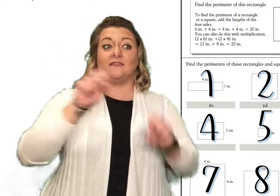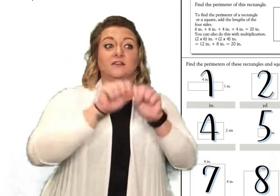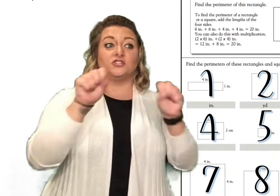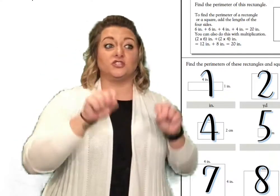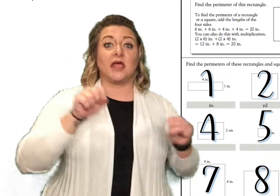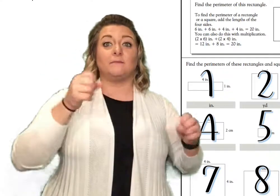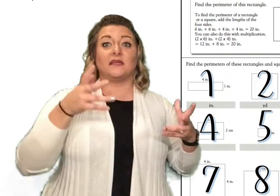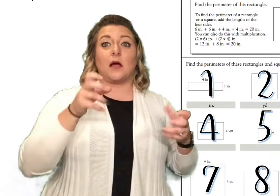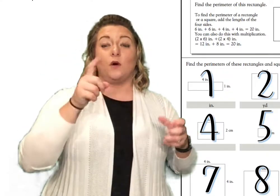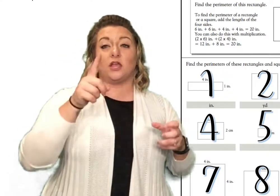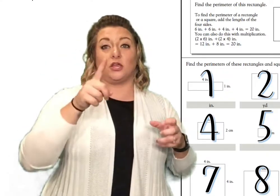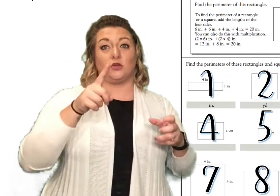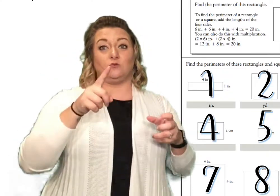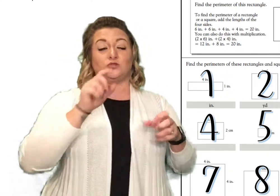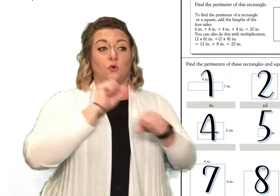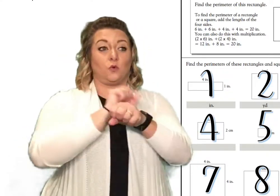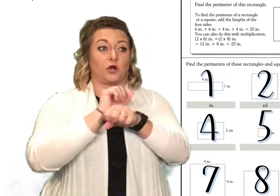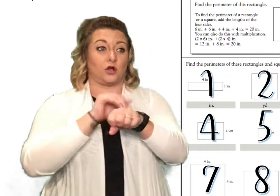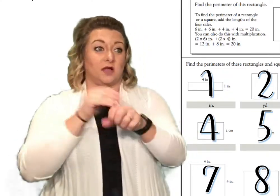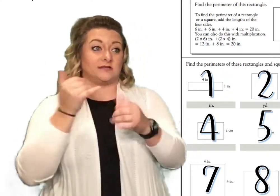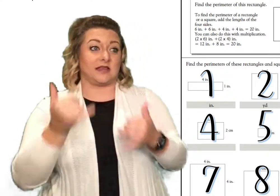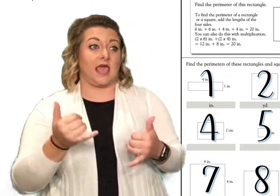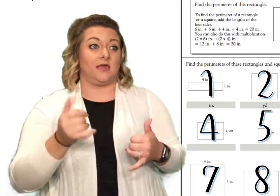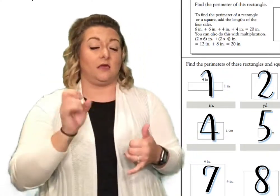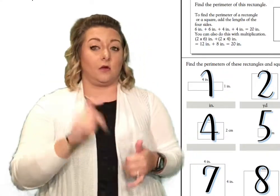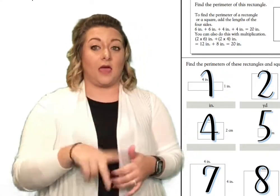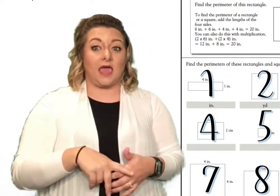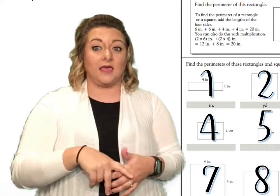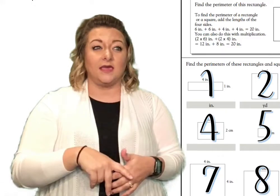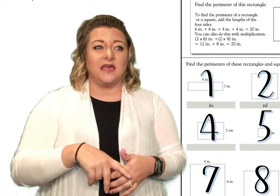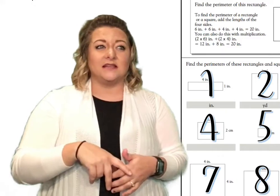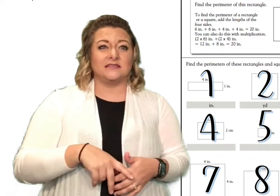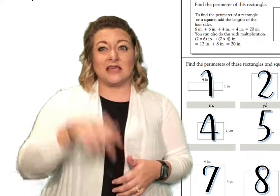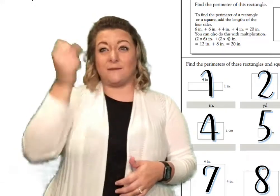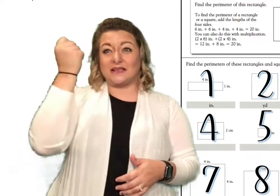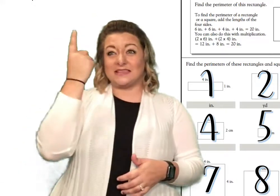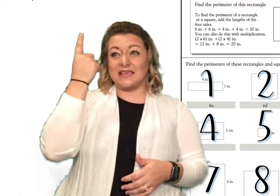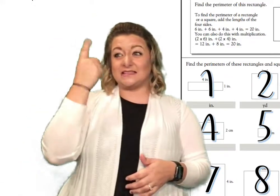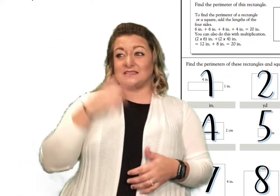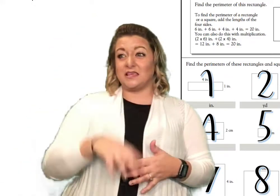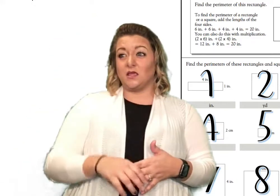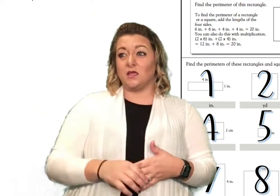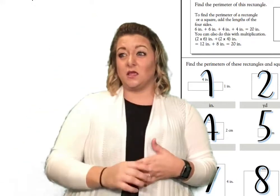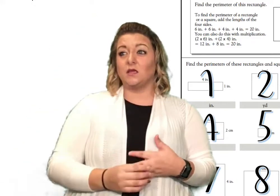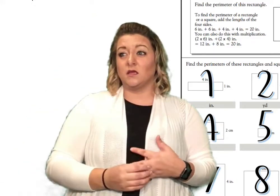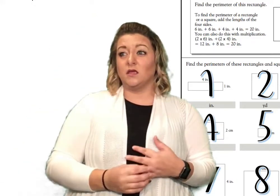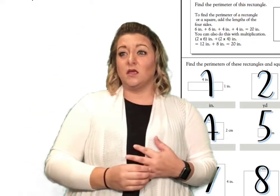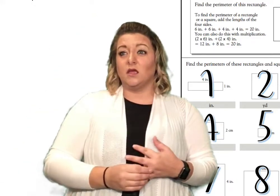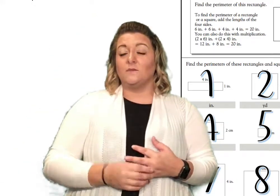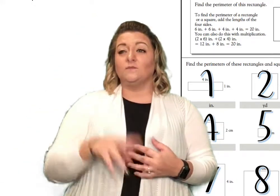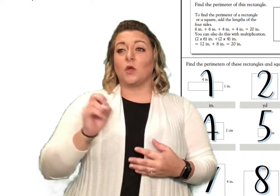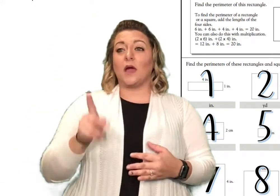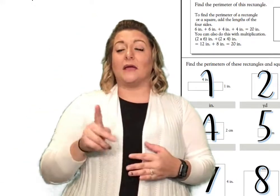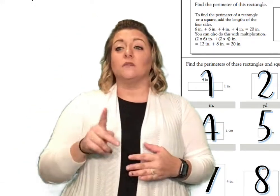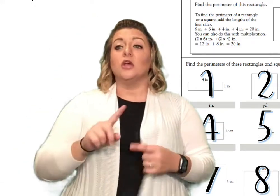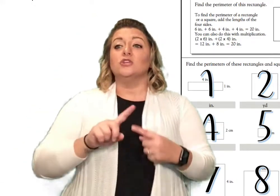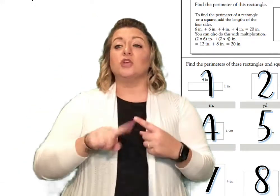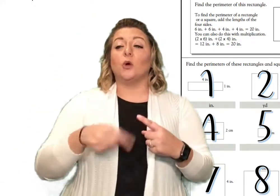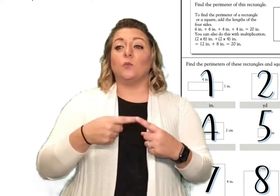the shape that I want you to work on today. Okay? Does that make sense? Okay. So